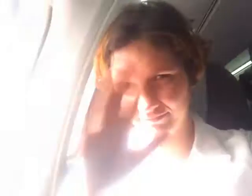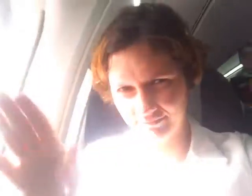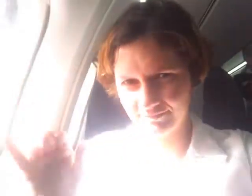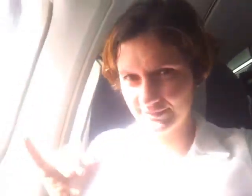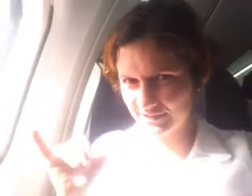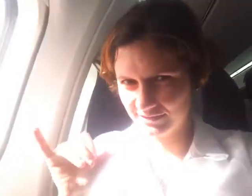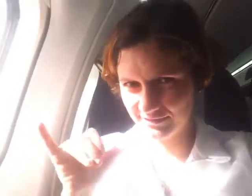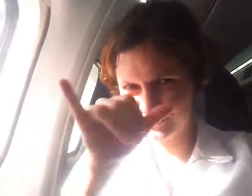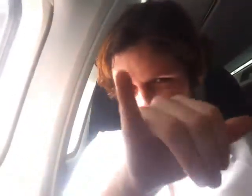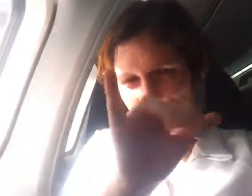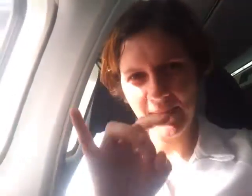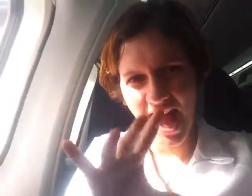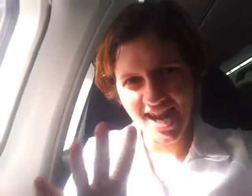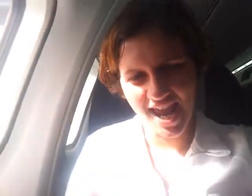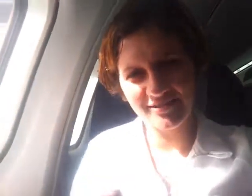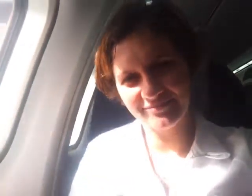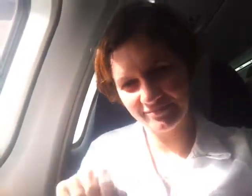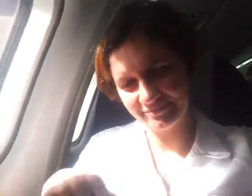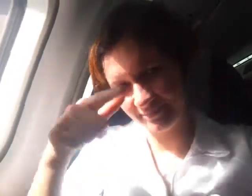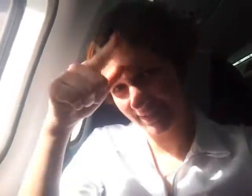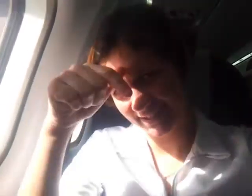¿Alguna duda? Muchas gracias por su atención y